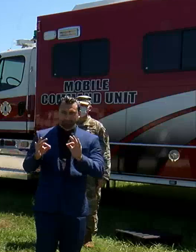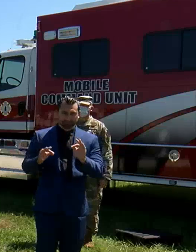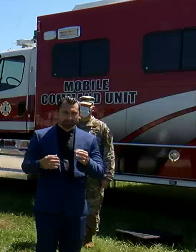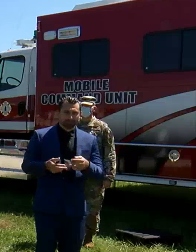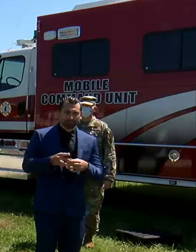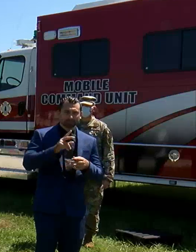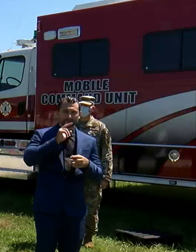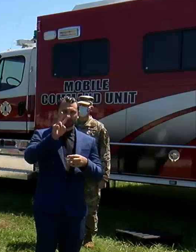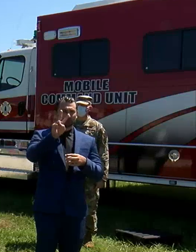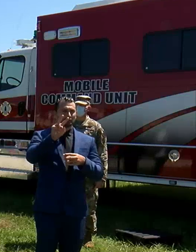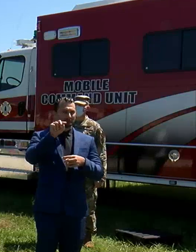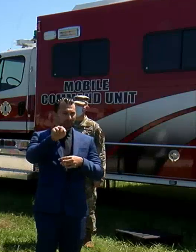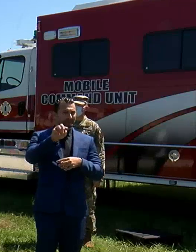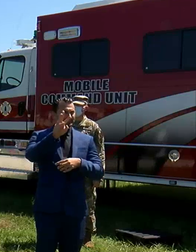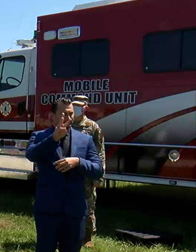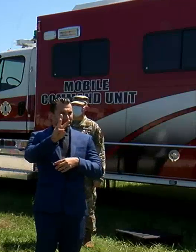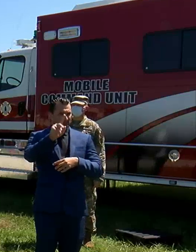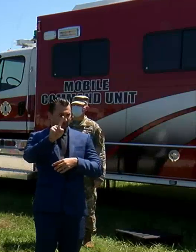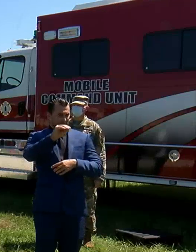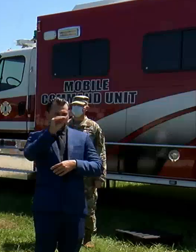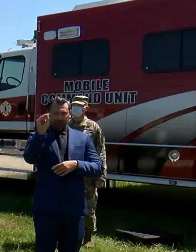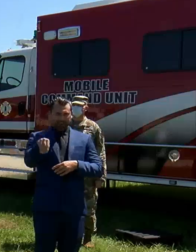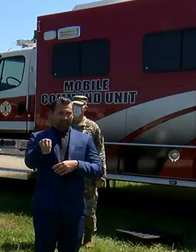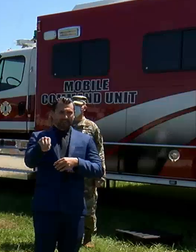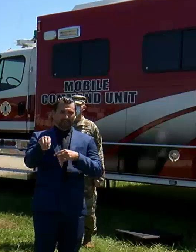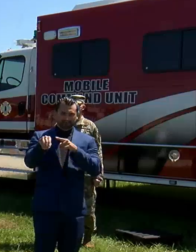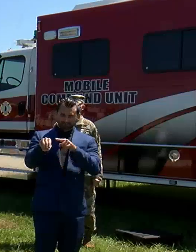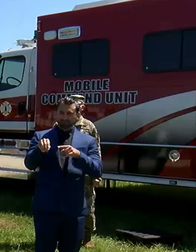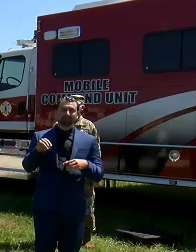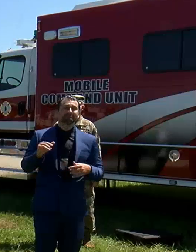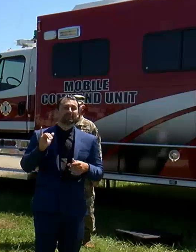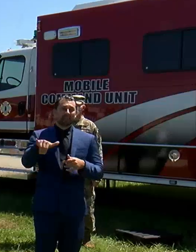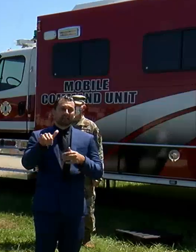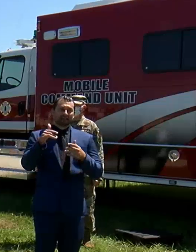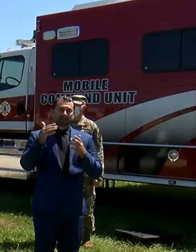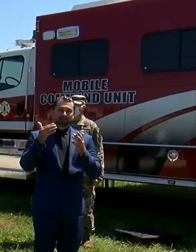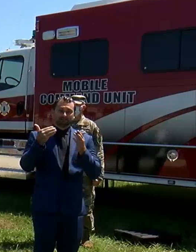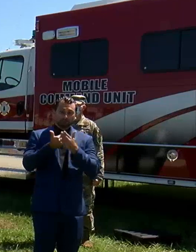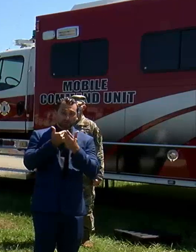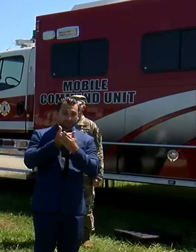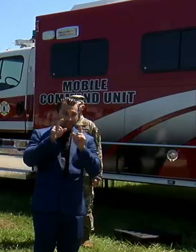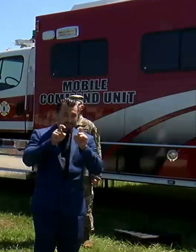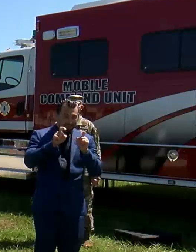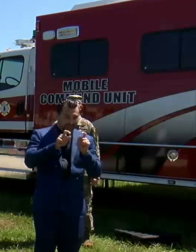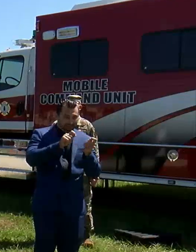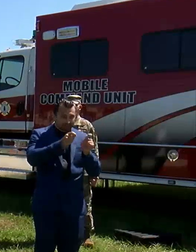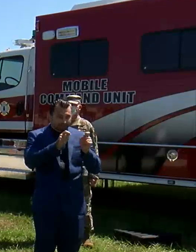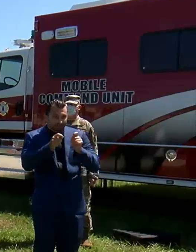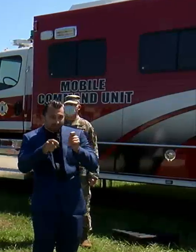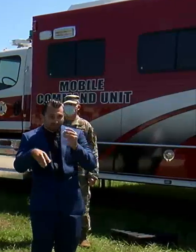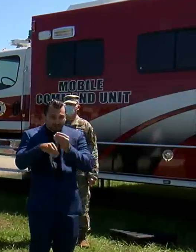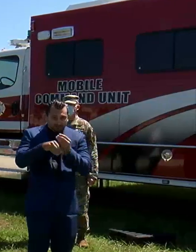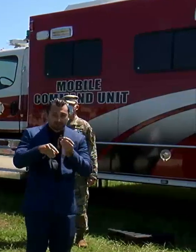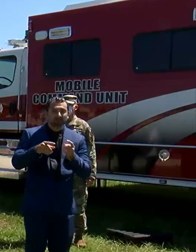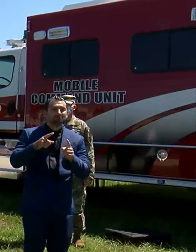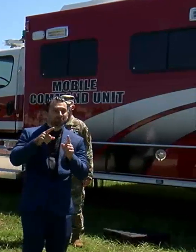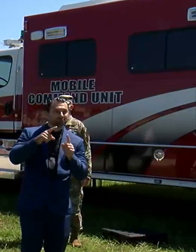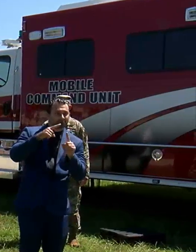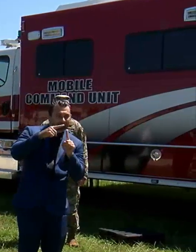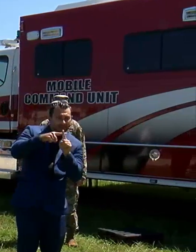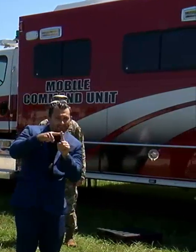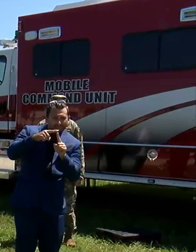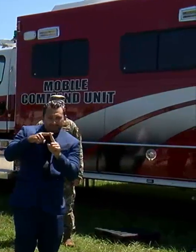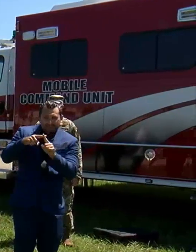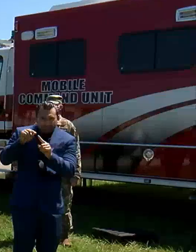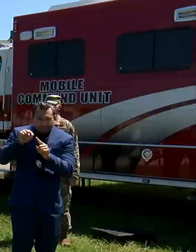of all the new tests that came in were positive. So that puts us at a 97+% negative rate. You